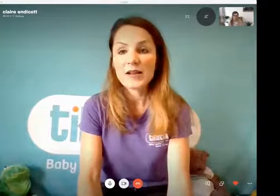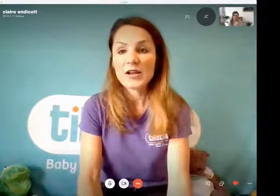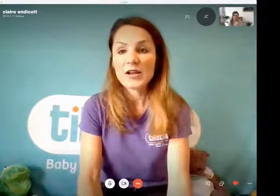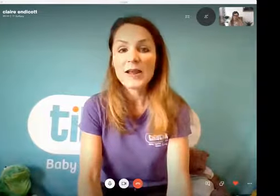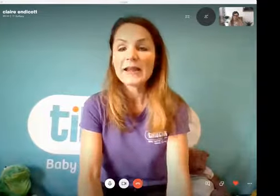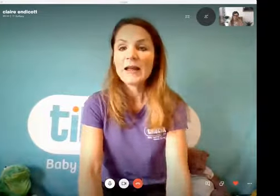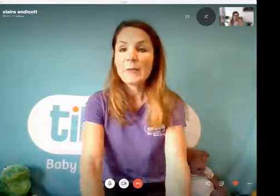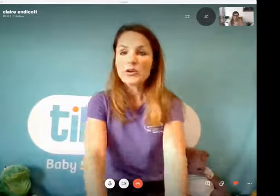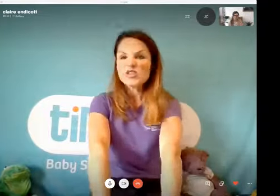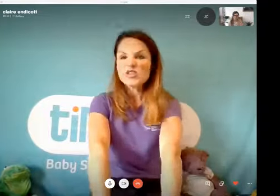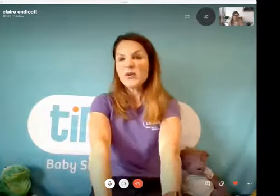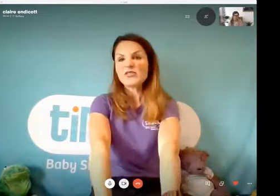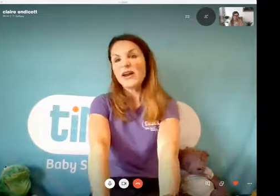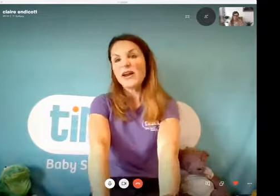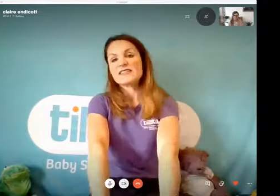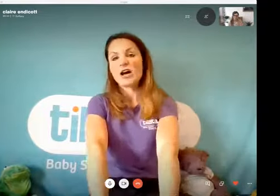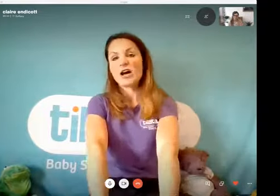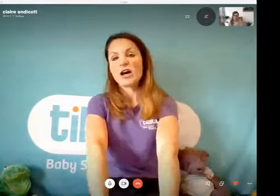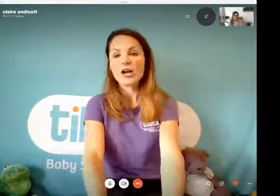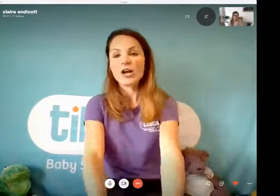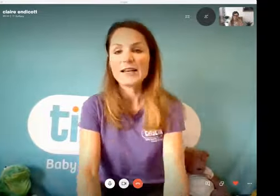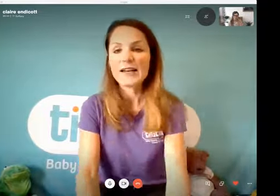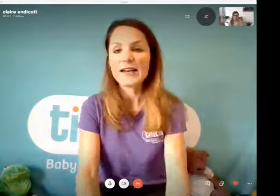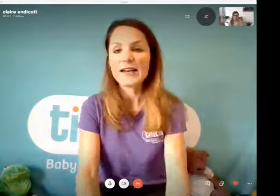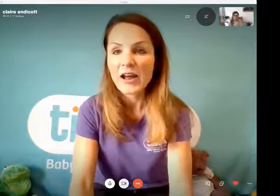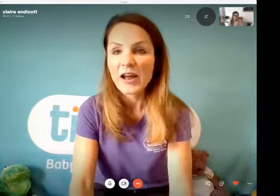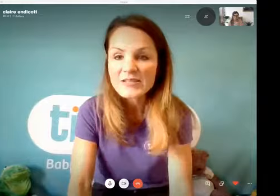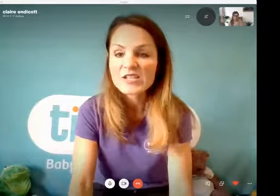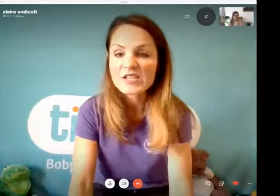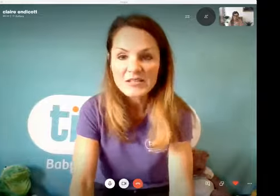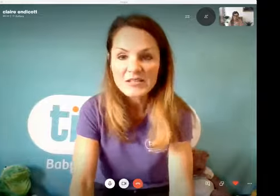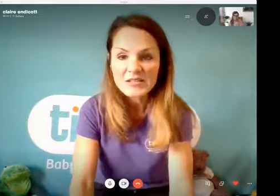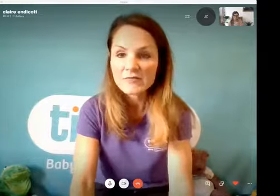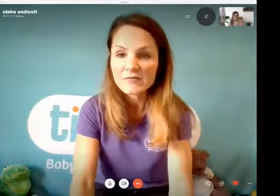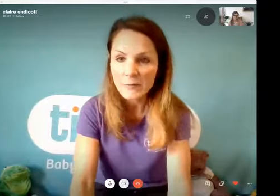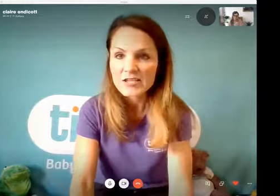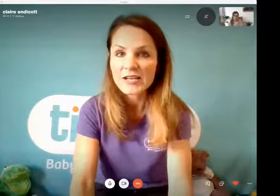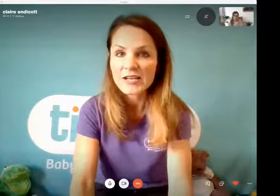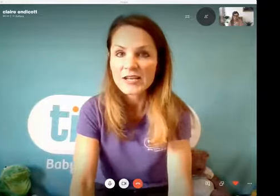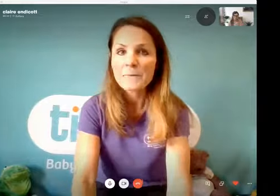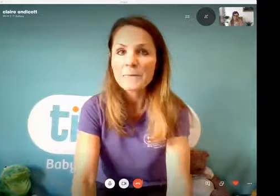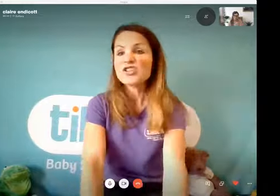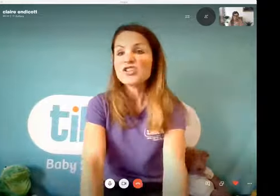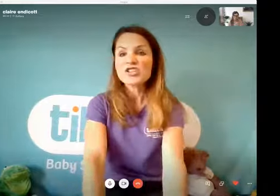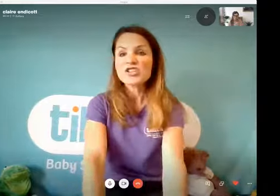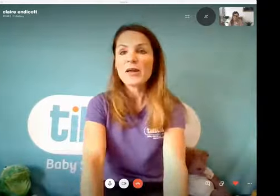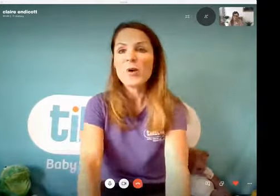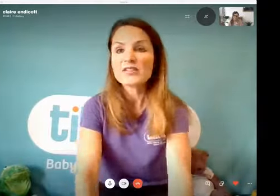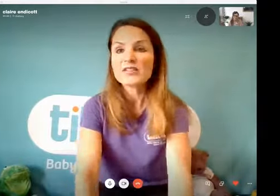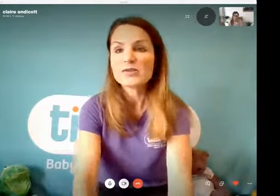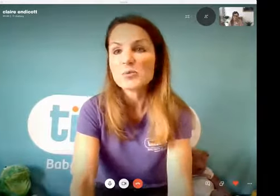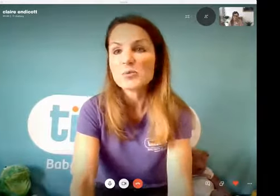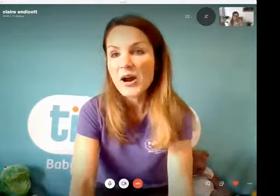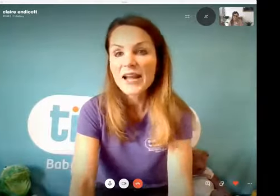but you do have to practice at home. It's a little bit like repetition. If you just do it once or twice, then they're not